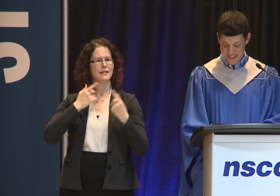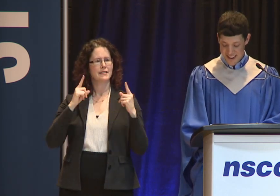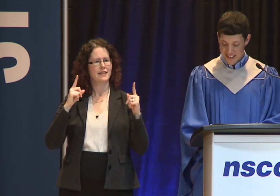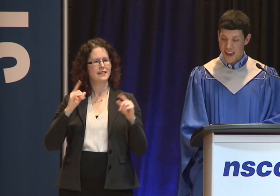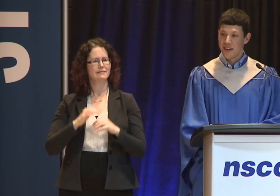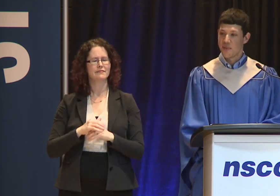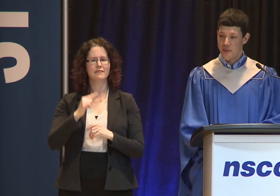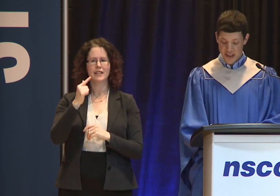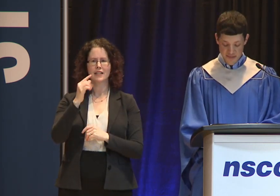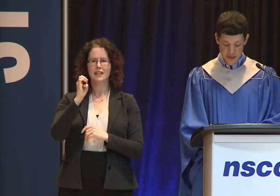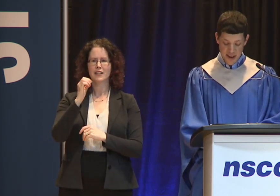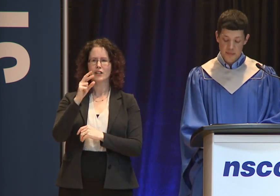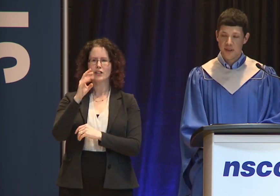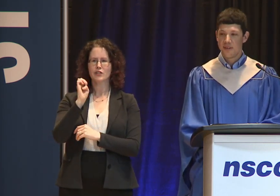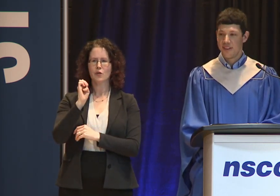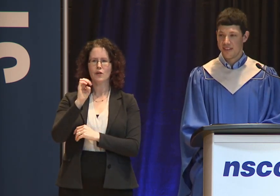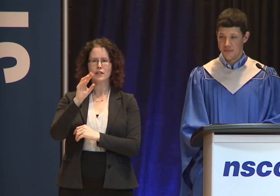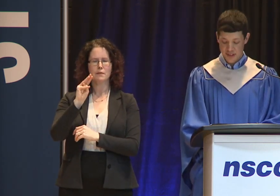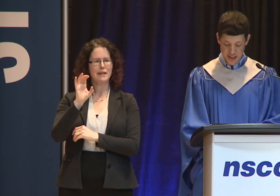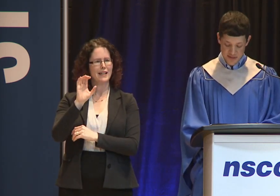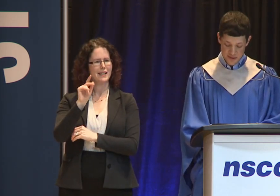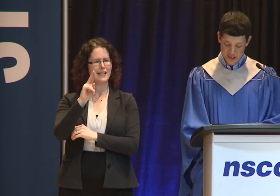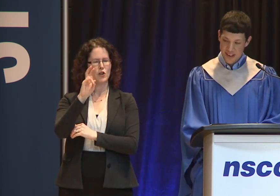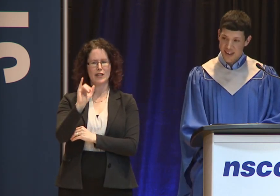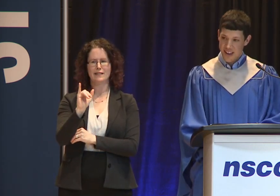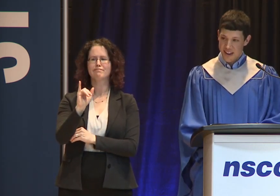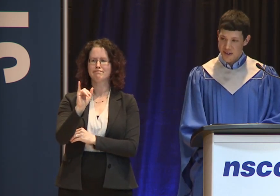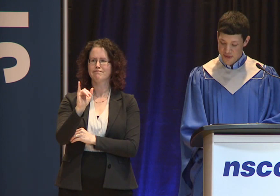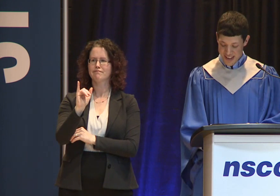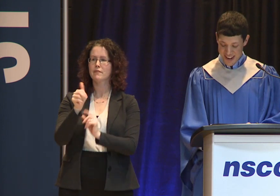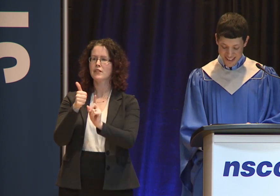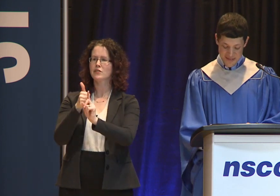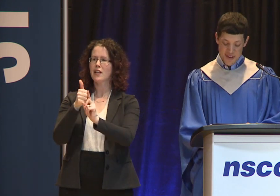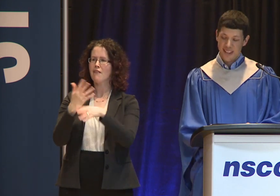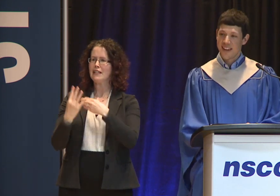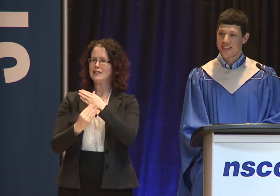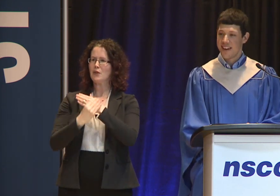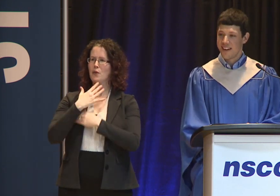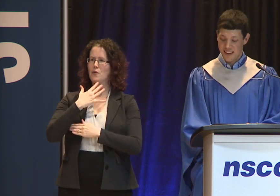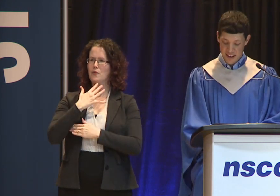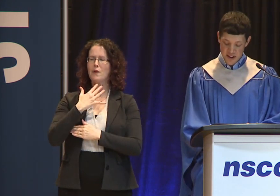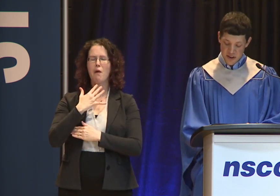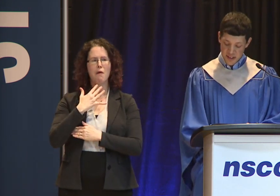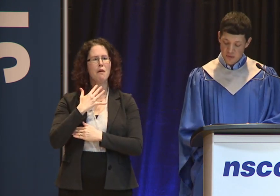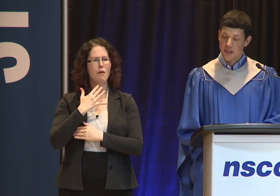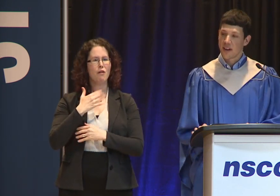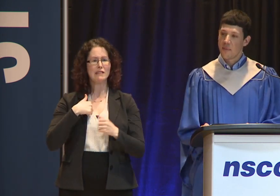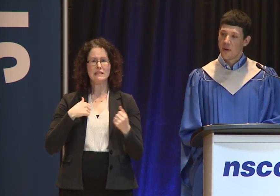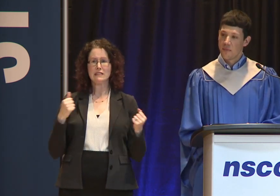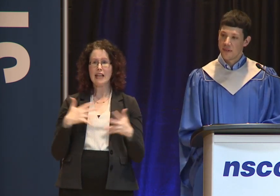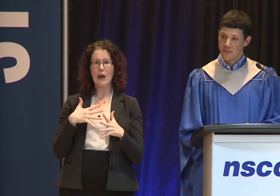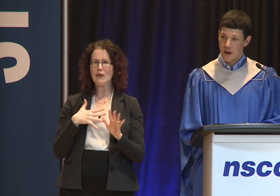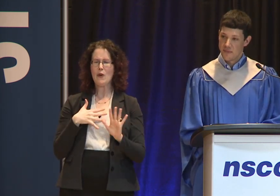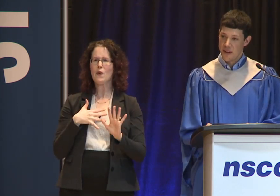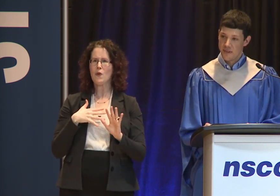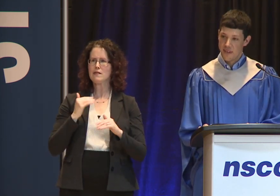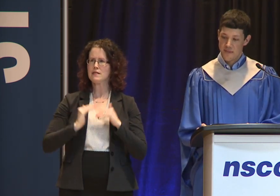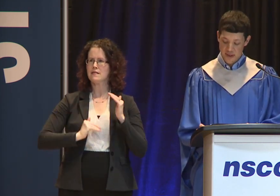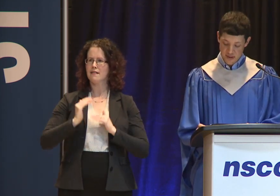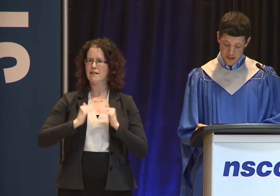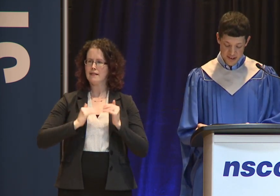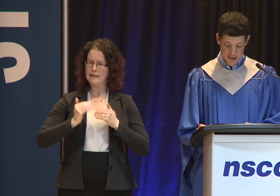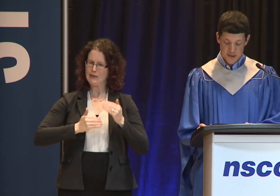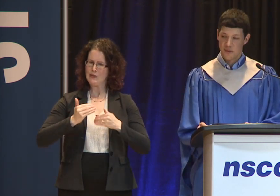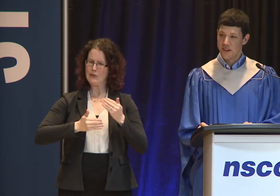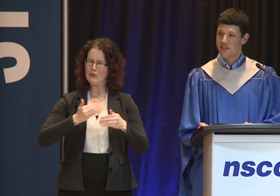McNeary, thank you for making big opportunities seem achievable and new beginnings a bit less scary, and knowing that we can come home to the bottom level of